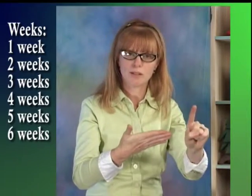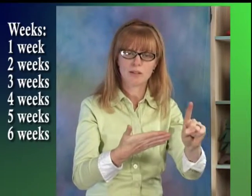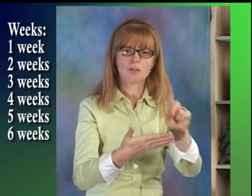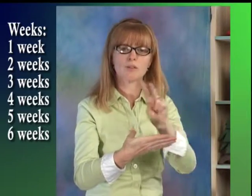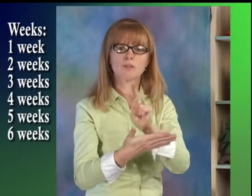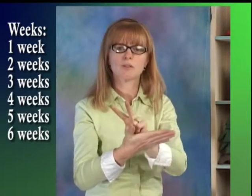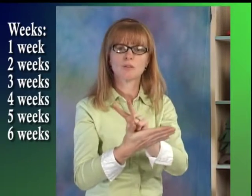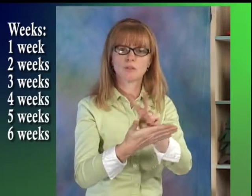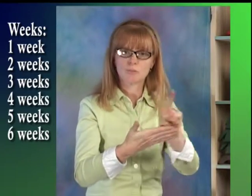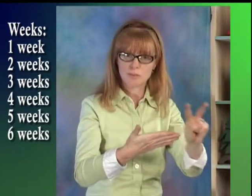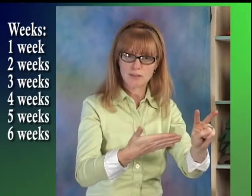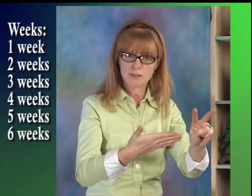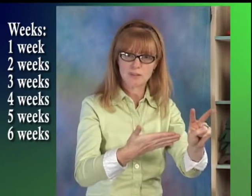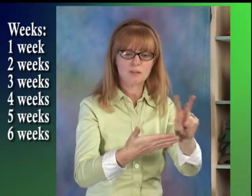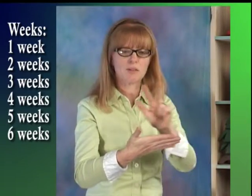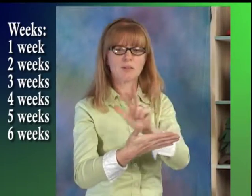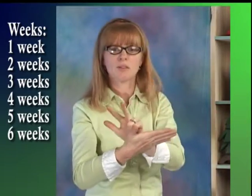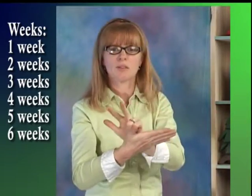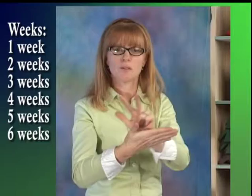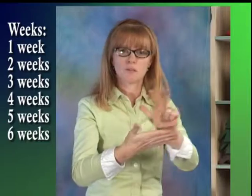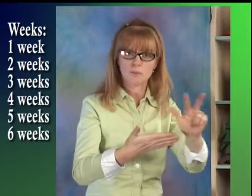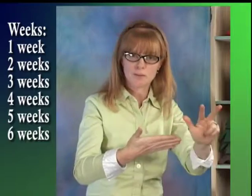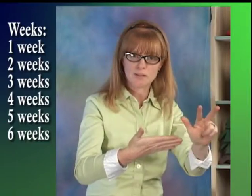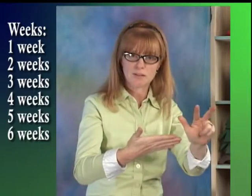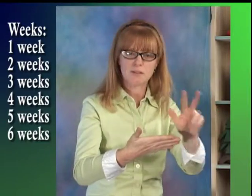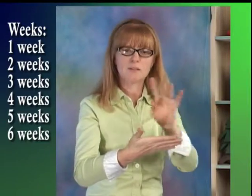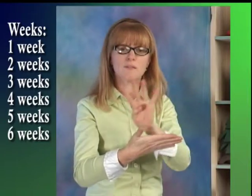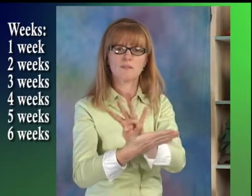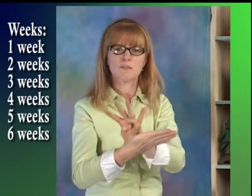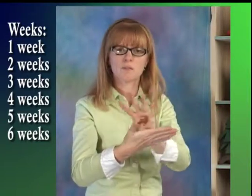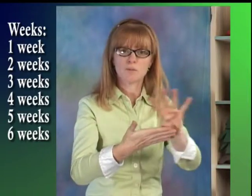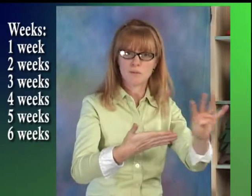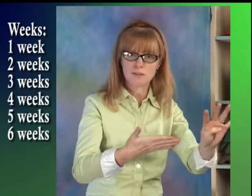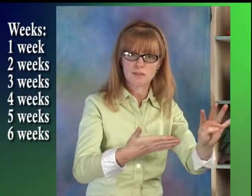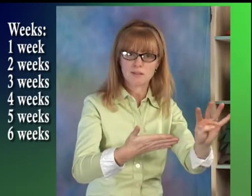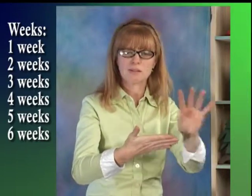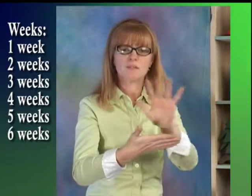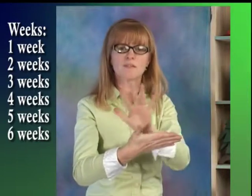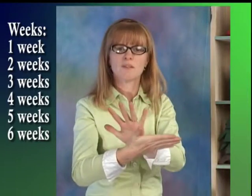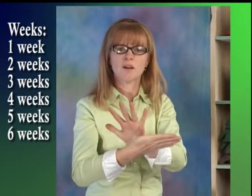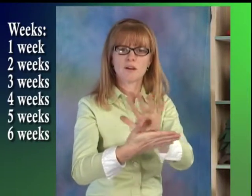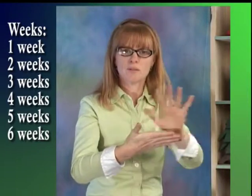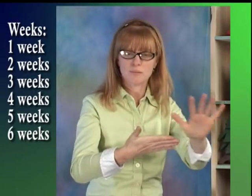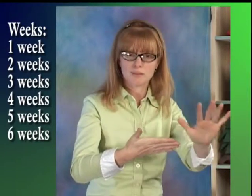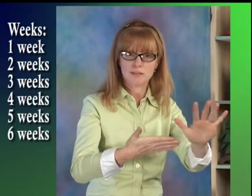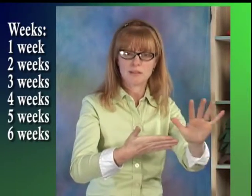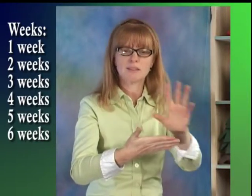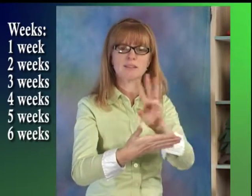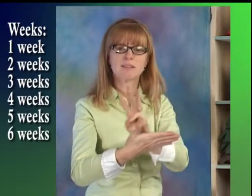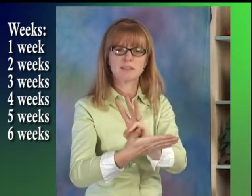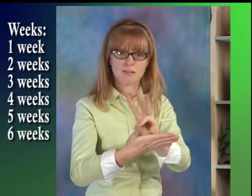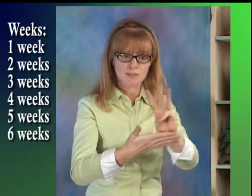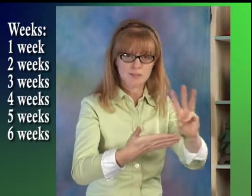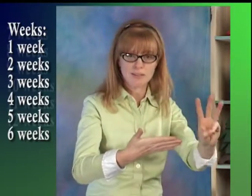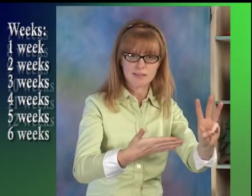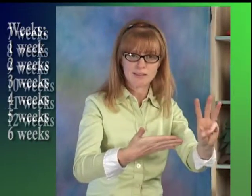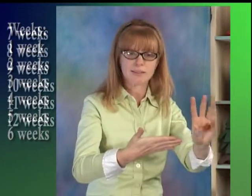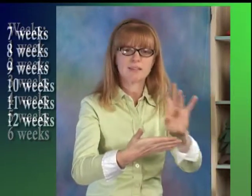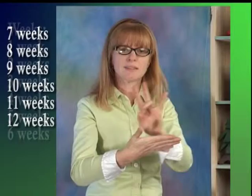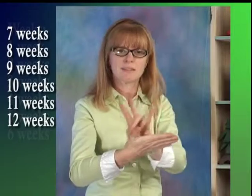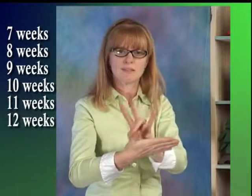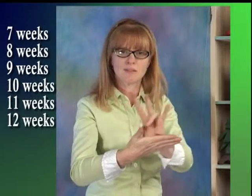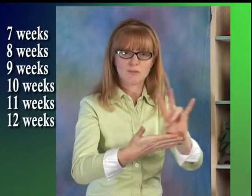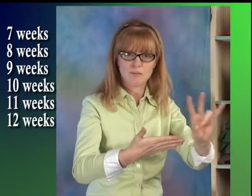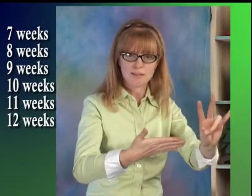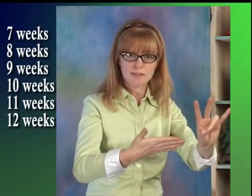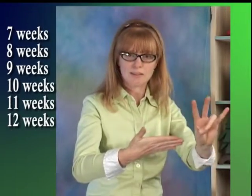1 week, 2 weeks, 3 weeks, 4 weeks, 5 weeks, 6